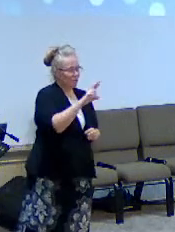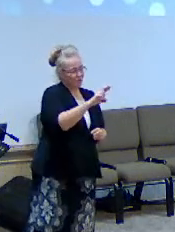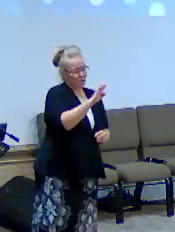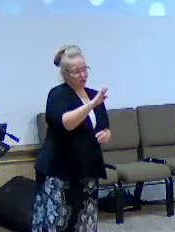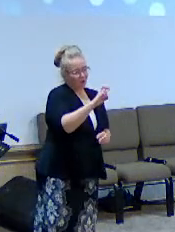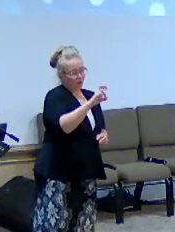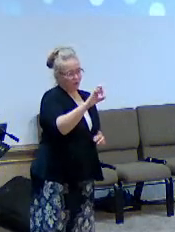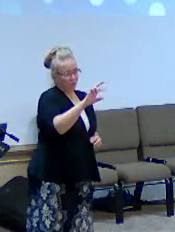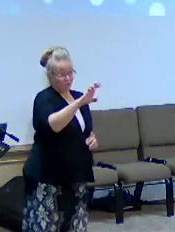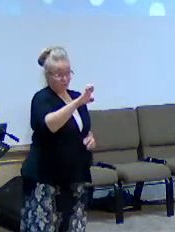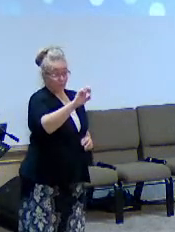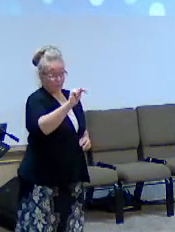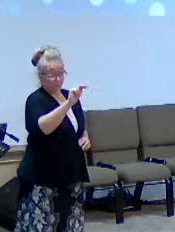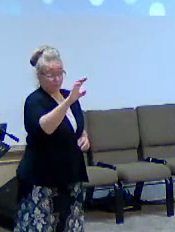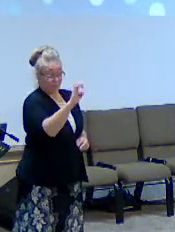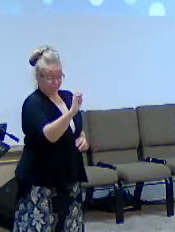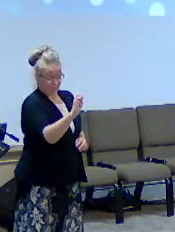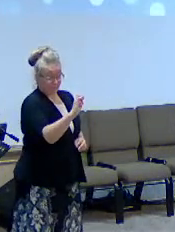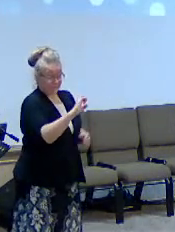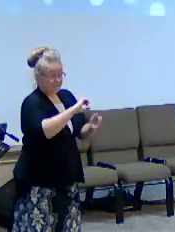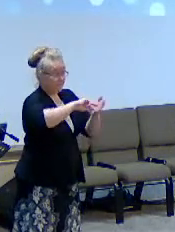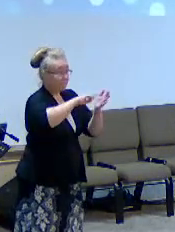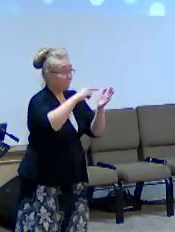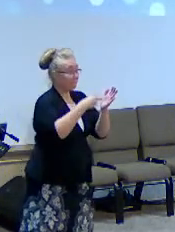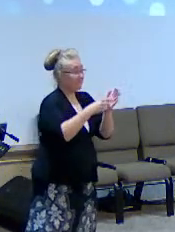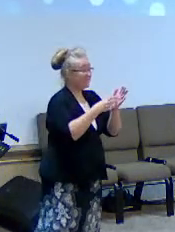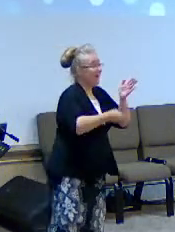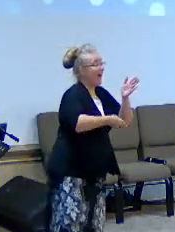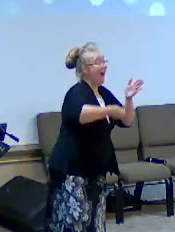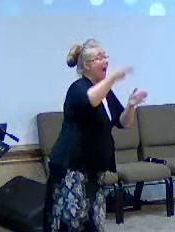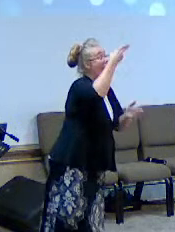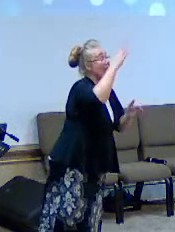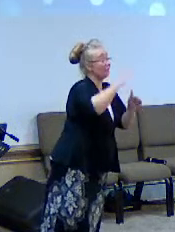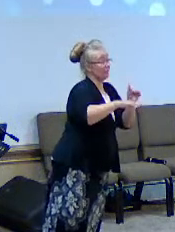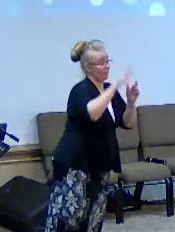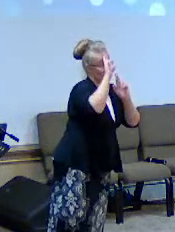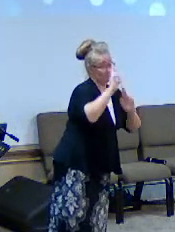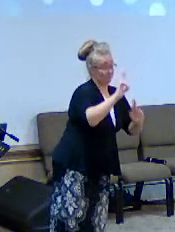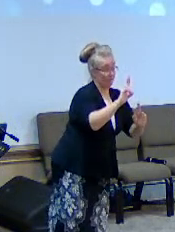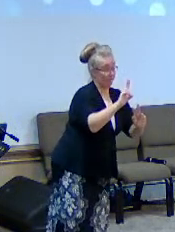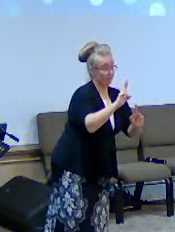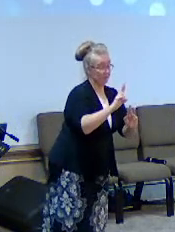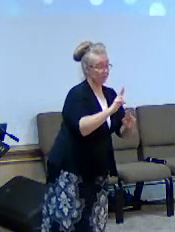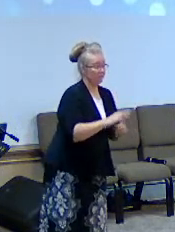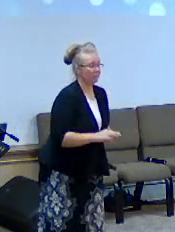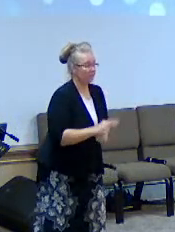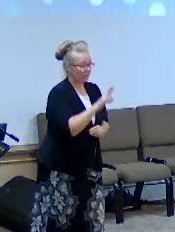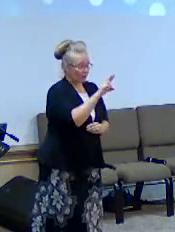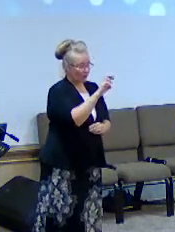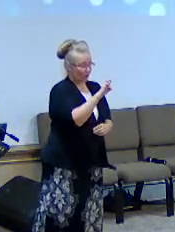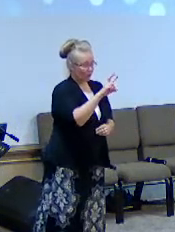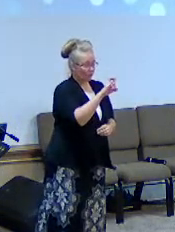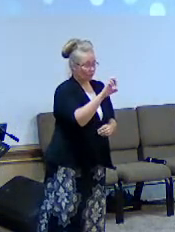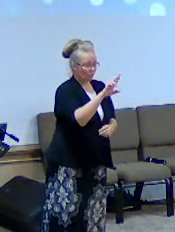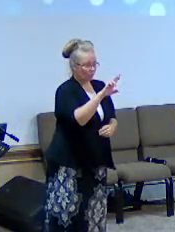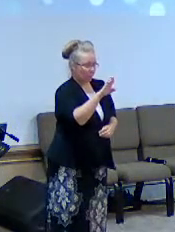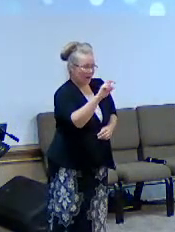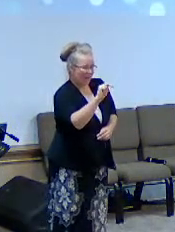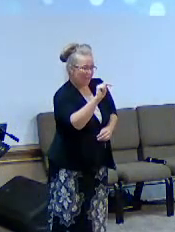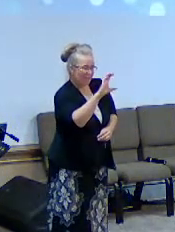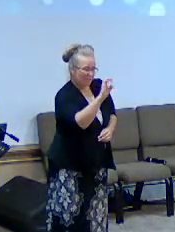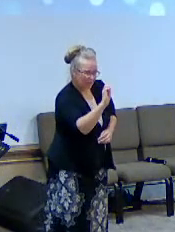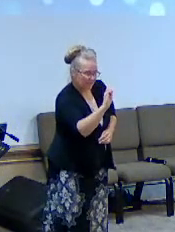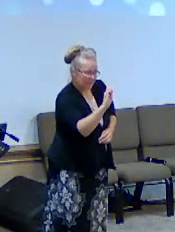is a higher word than respect. It's within the word, but reverence is a higher word. Literally, reverence your